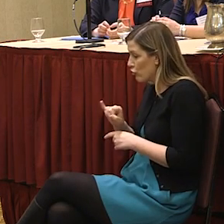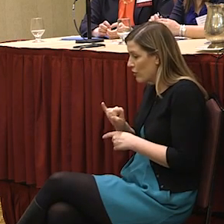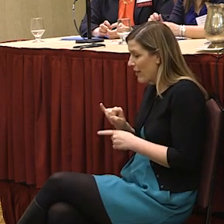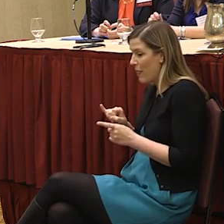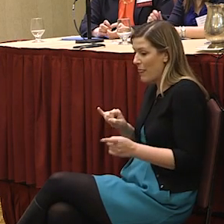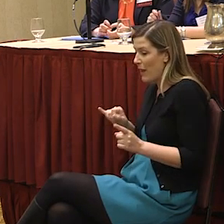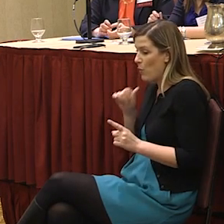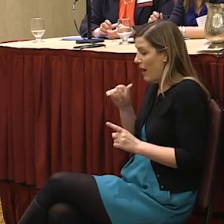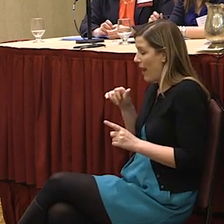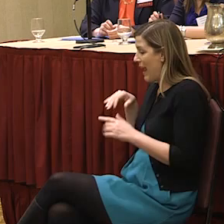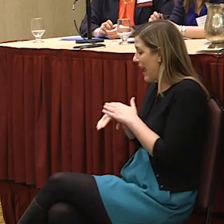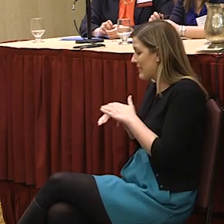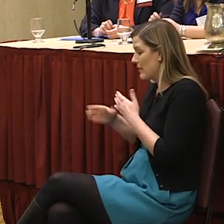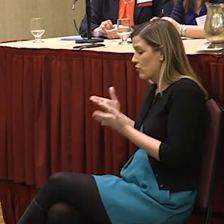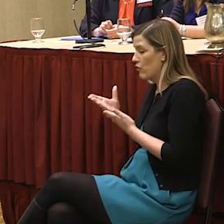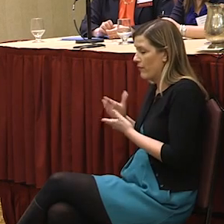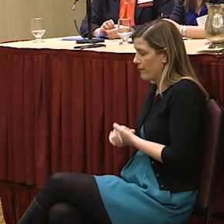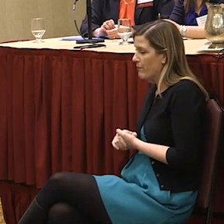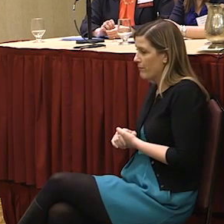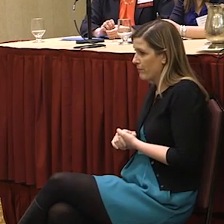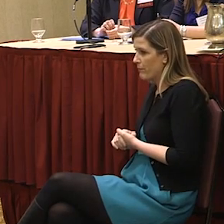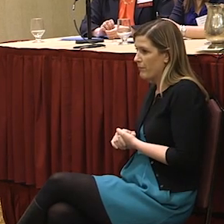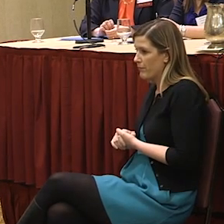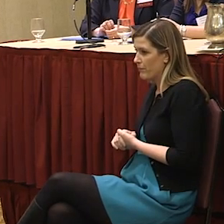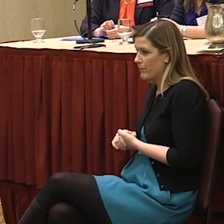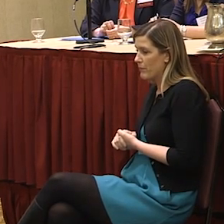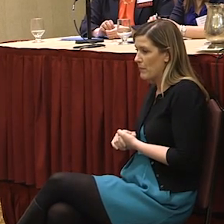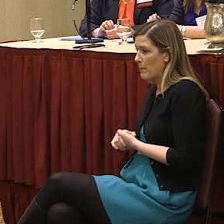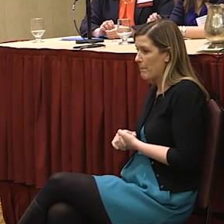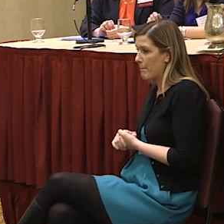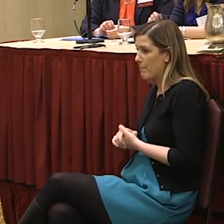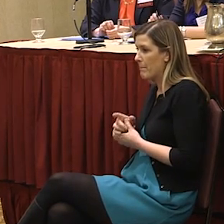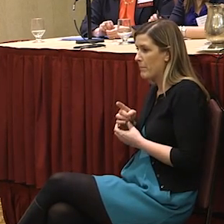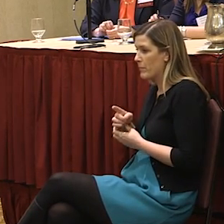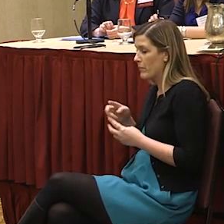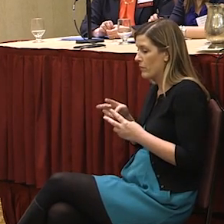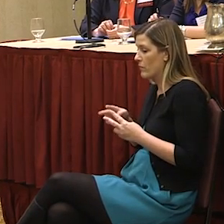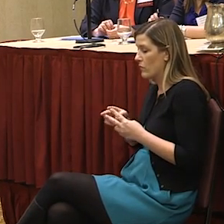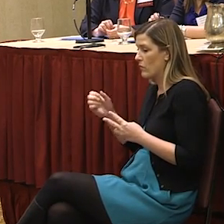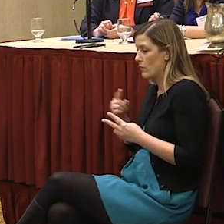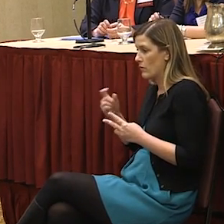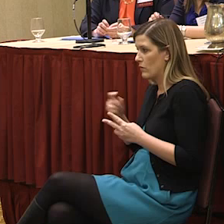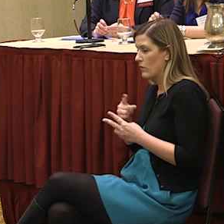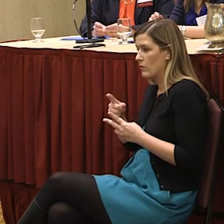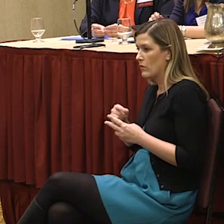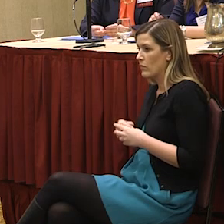they weren't even accessing services before. Two questions.